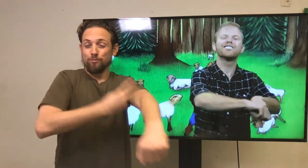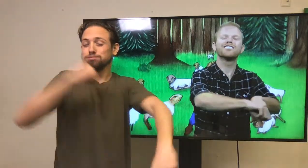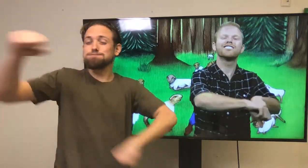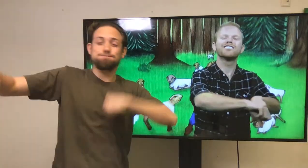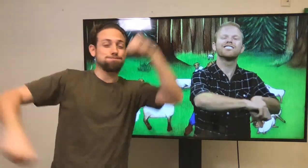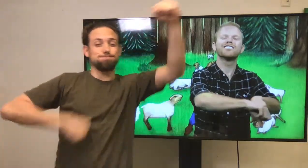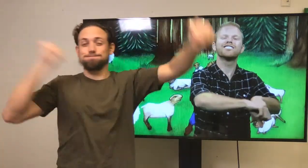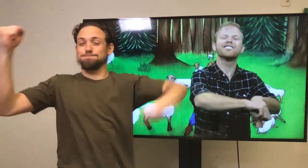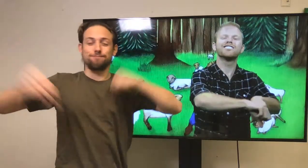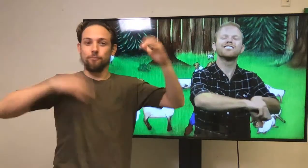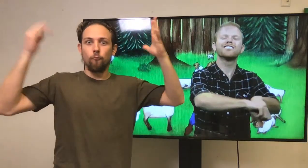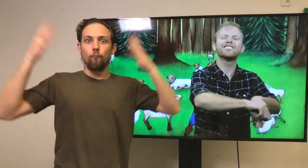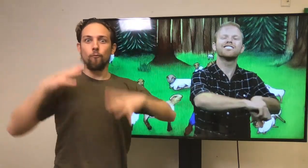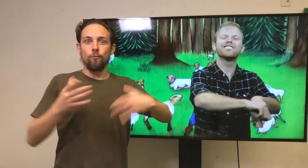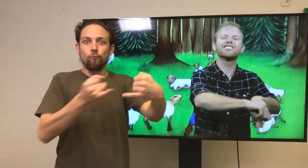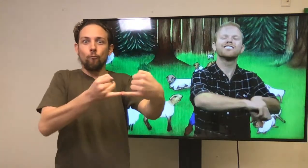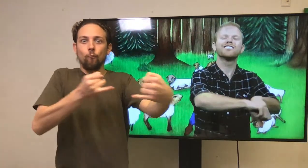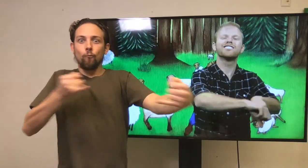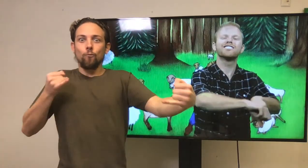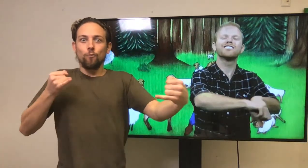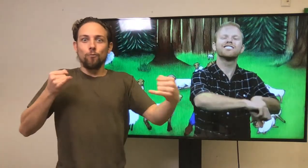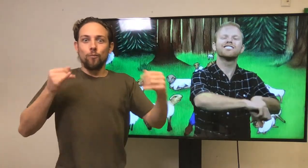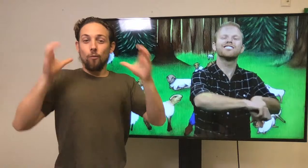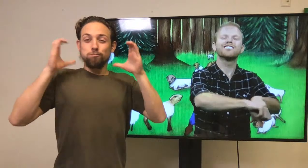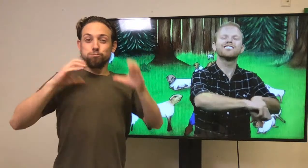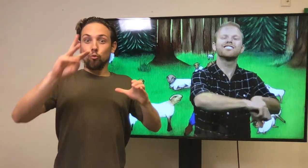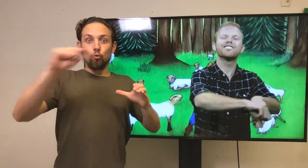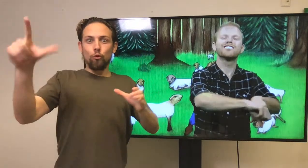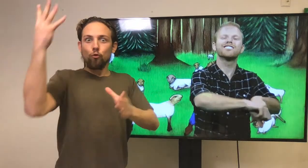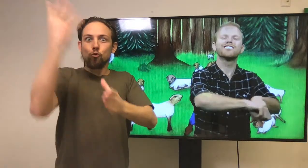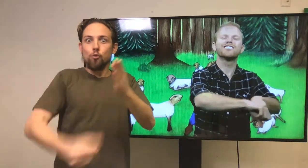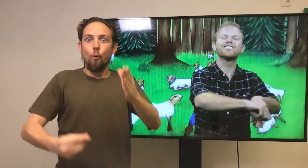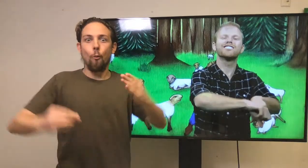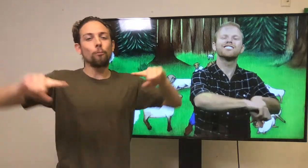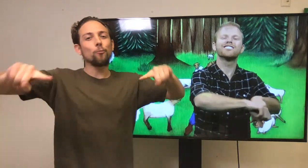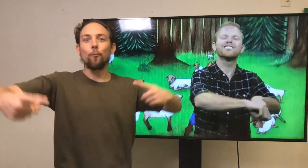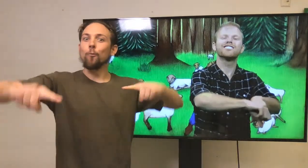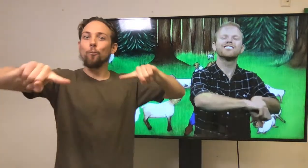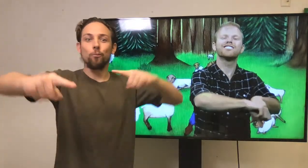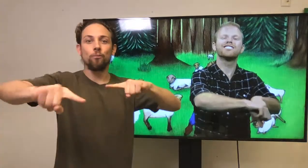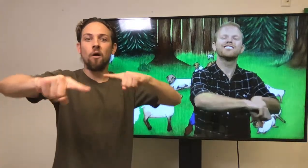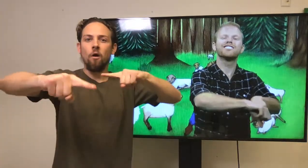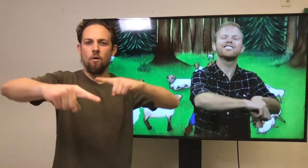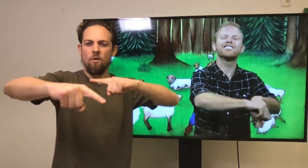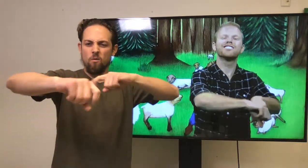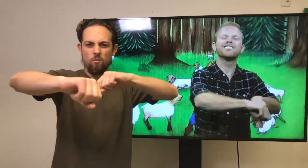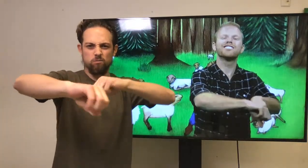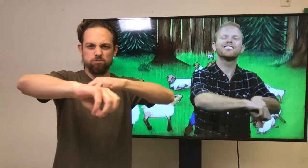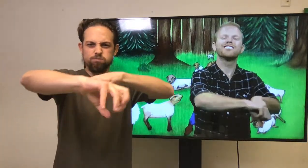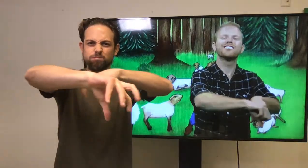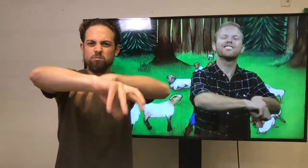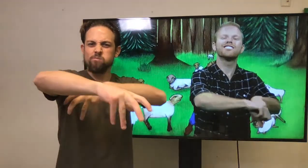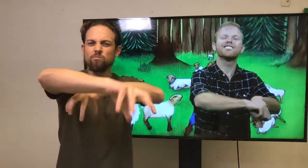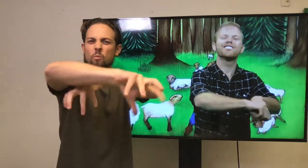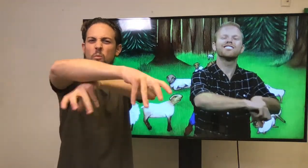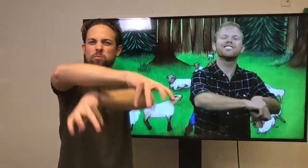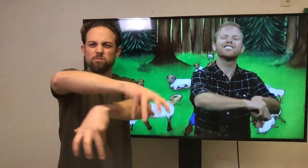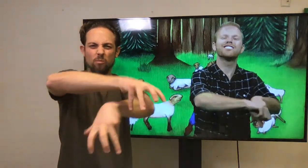So the next sign indicates that the sheep now have been sheared, their wool is gone, and so they